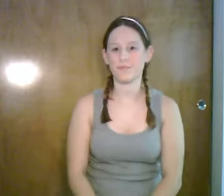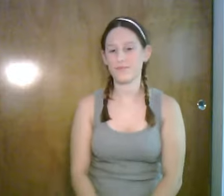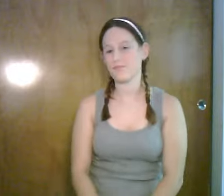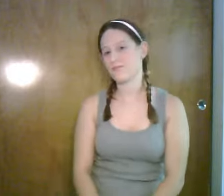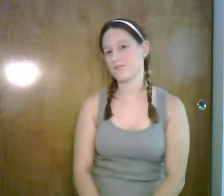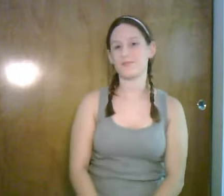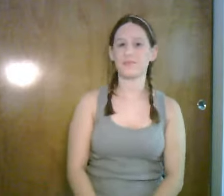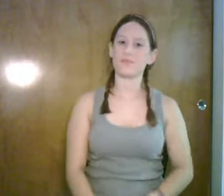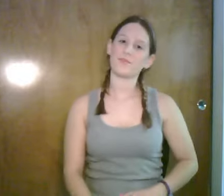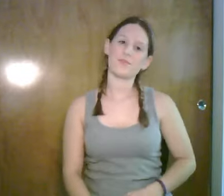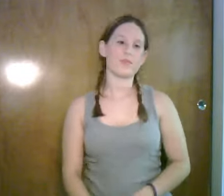Oh,